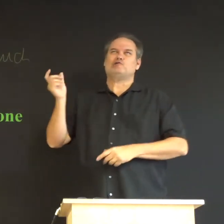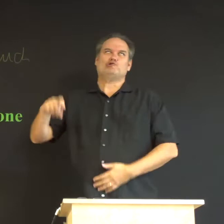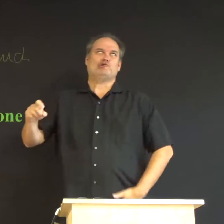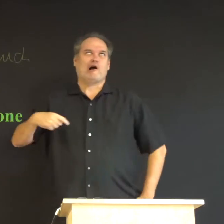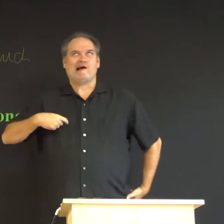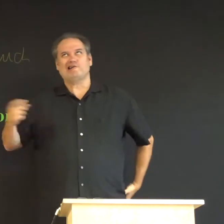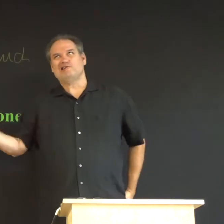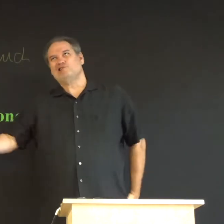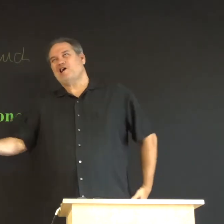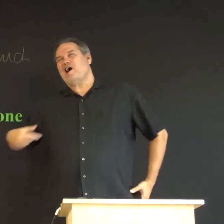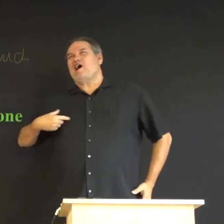I'm busy, I know